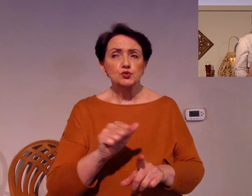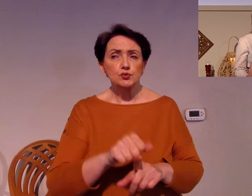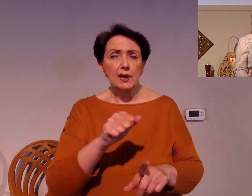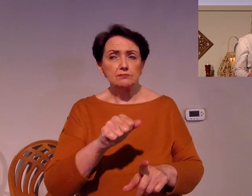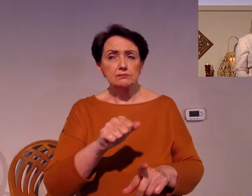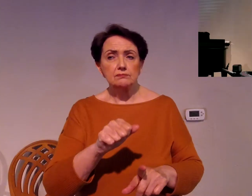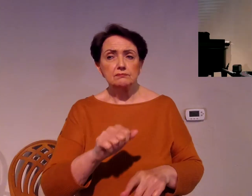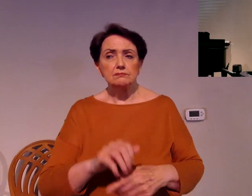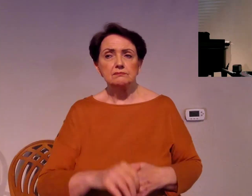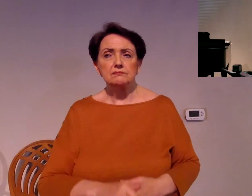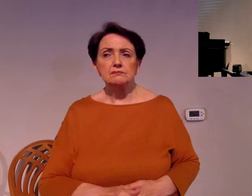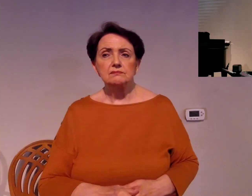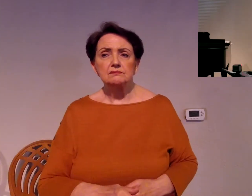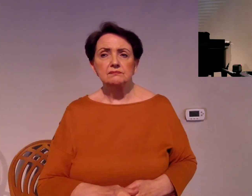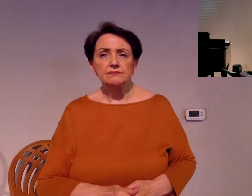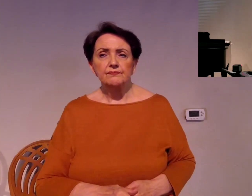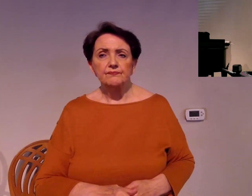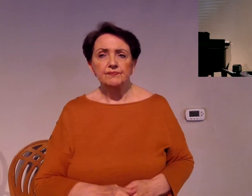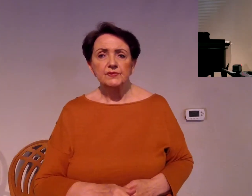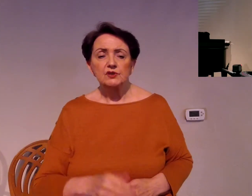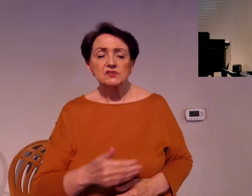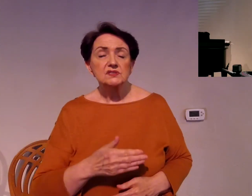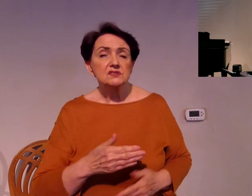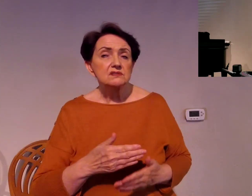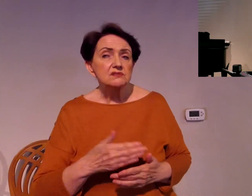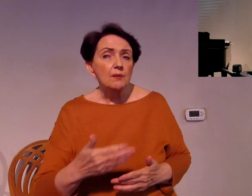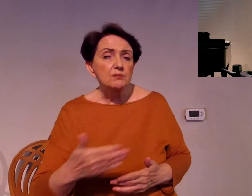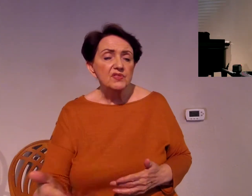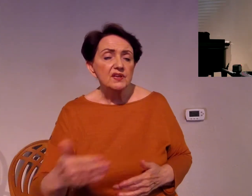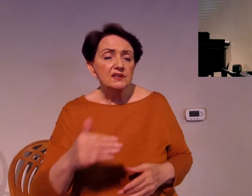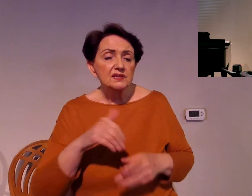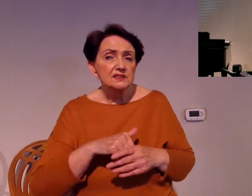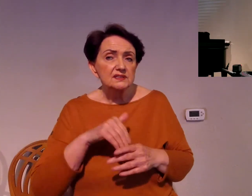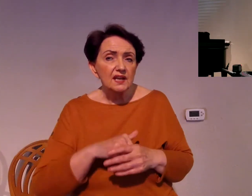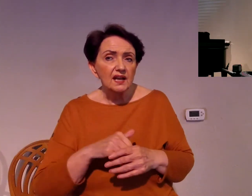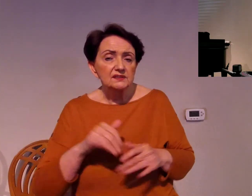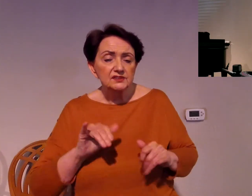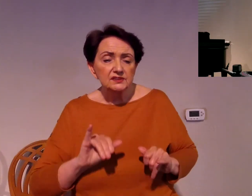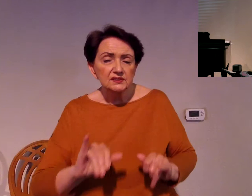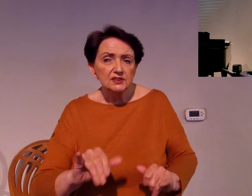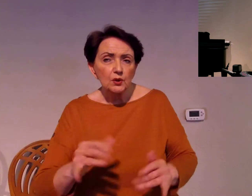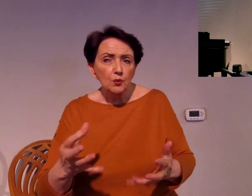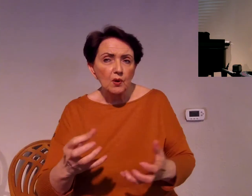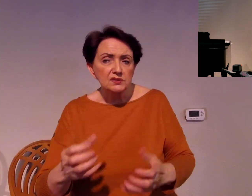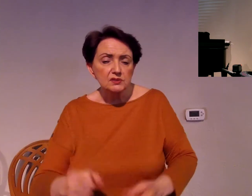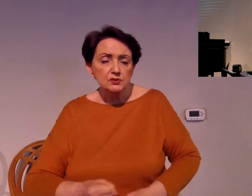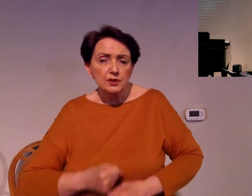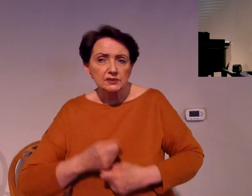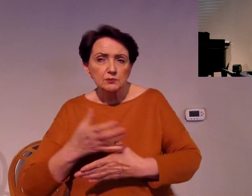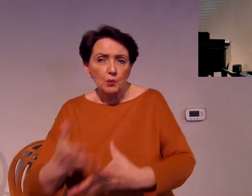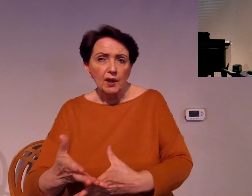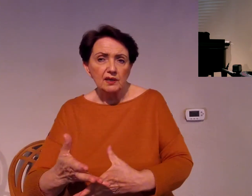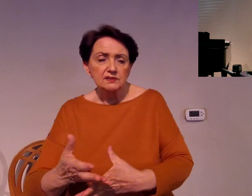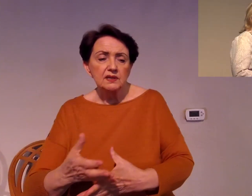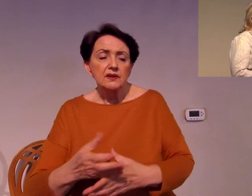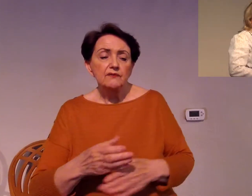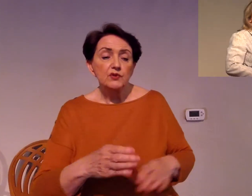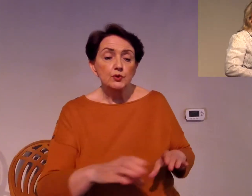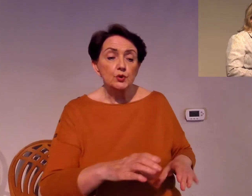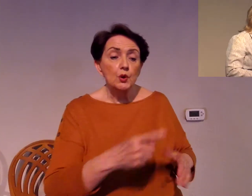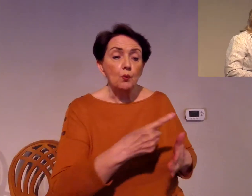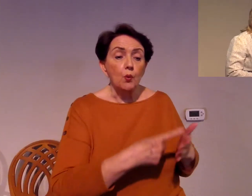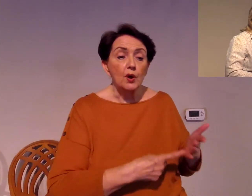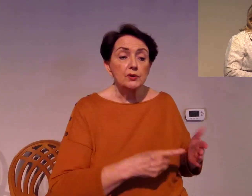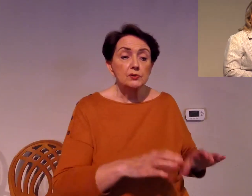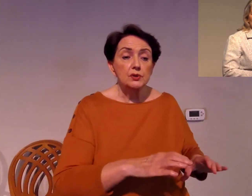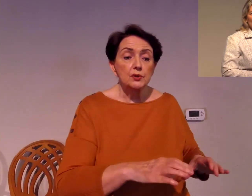Because there is that which is within us that still has this urge. Like if you're doing what you do, but you're not singing